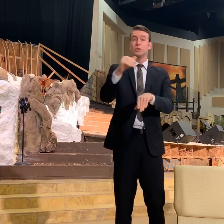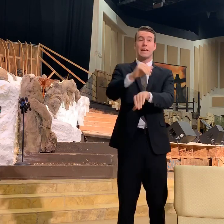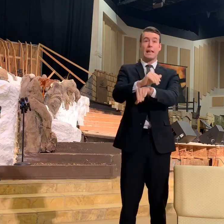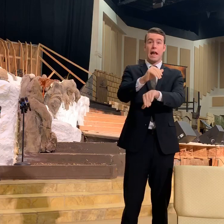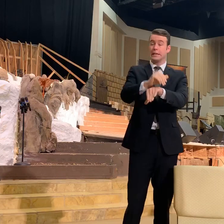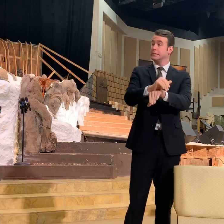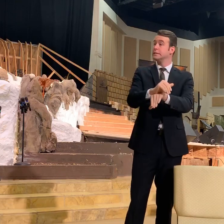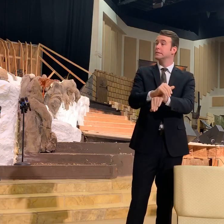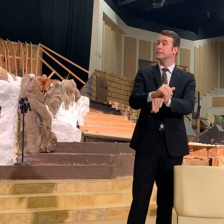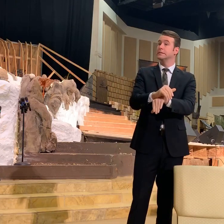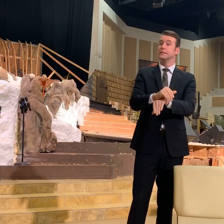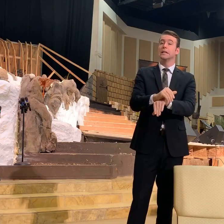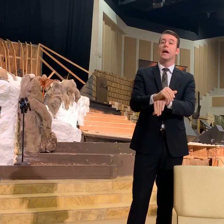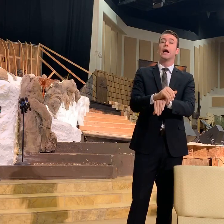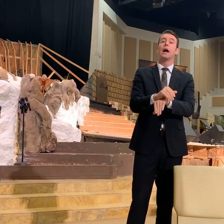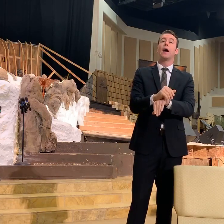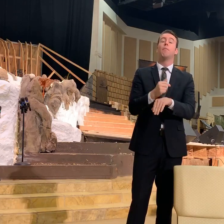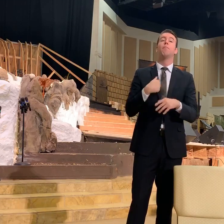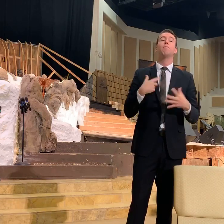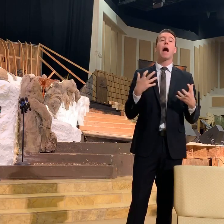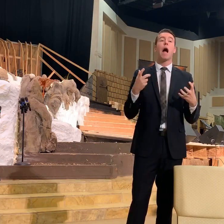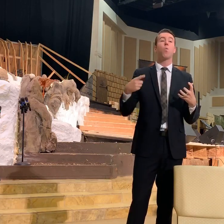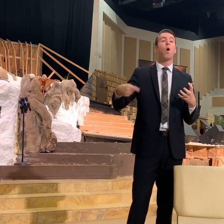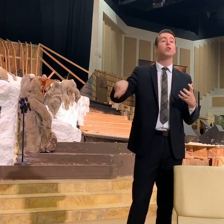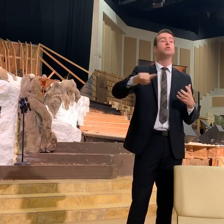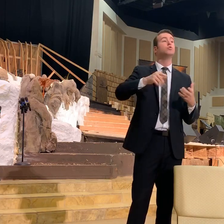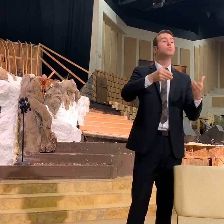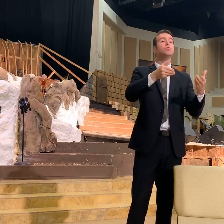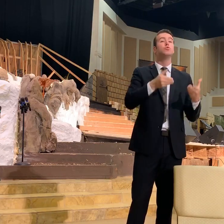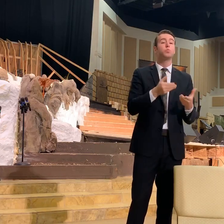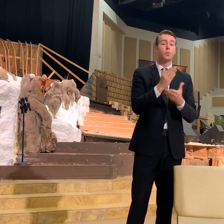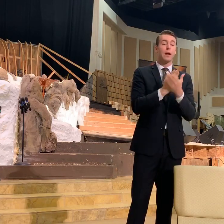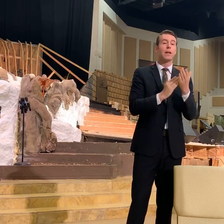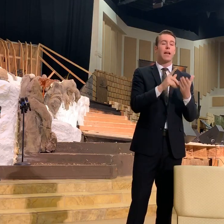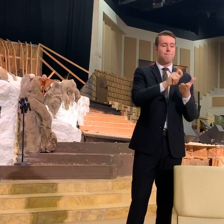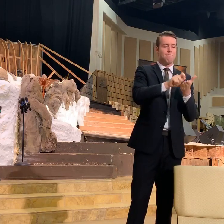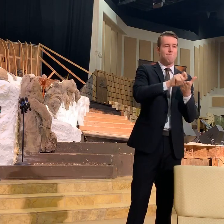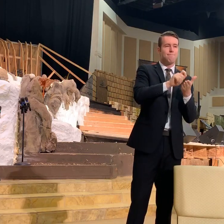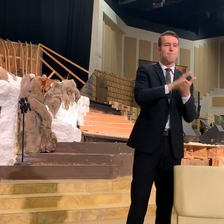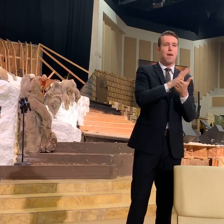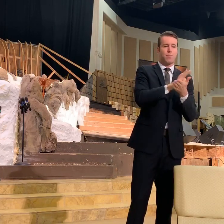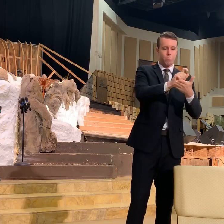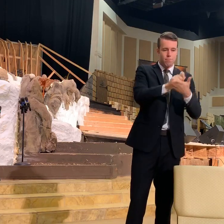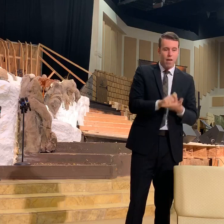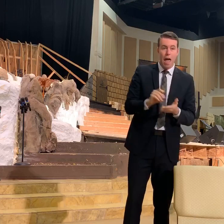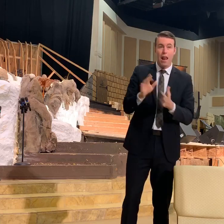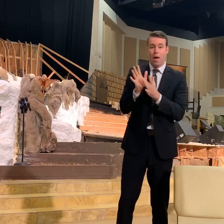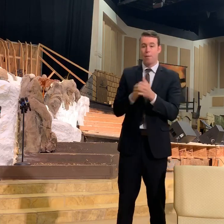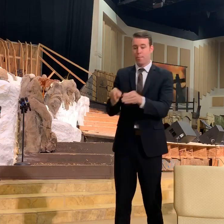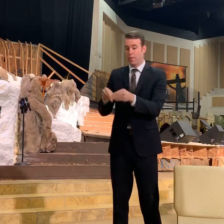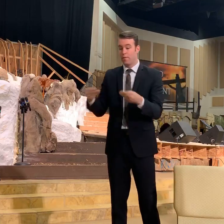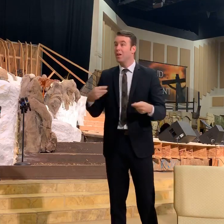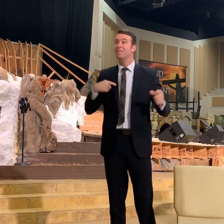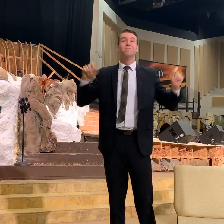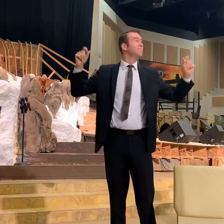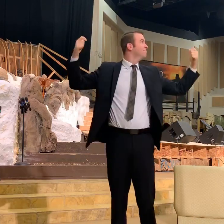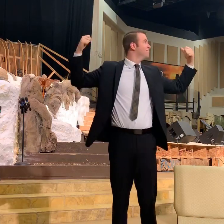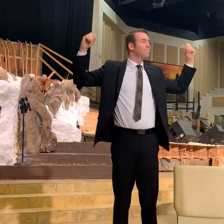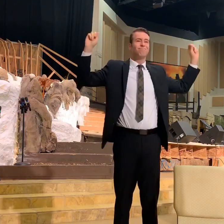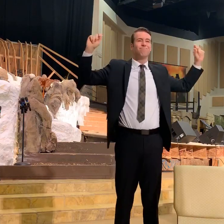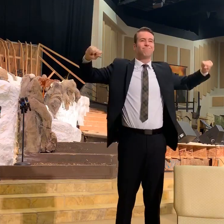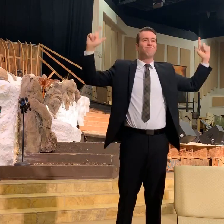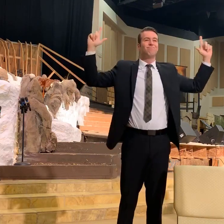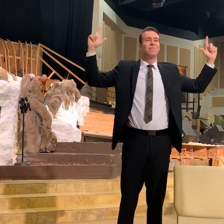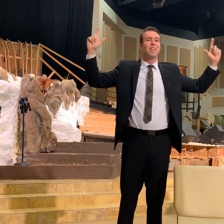night, I want you to bring pen and paper and your Bible, because we don't have screens up there,